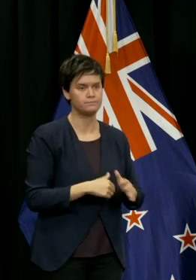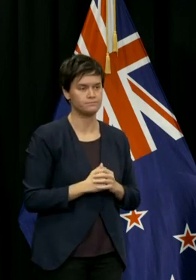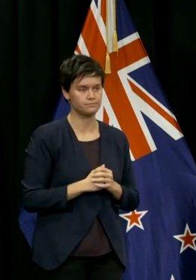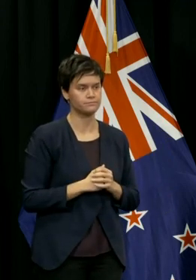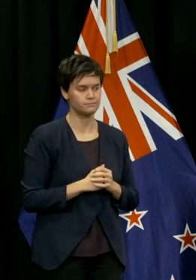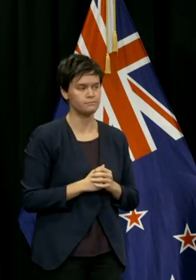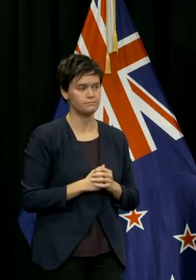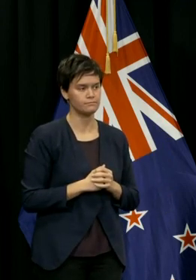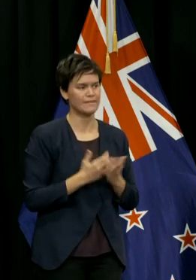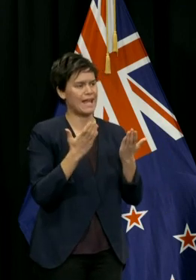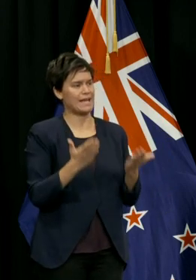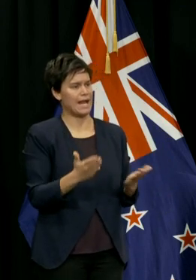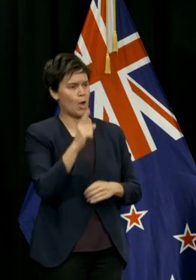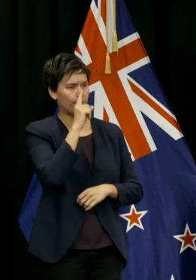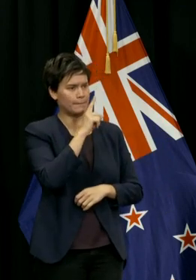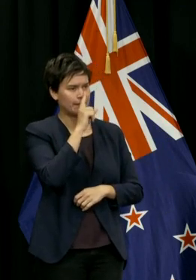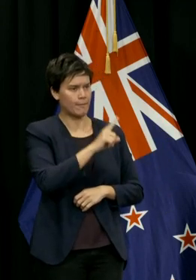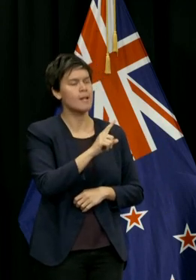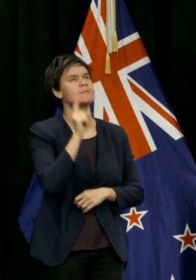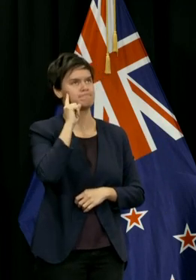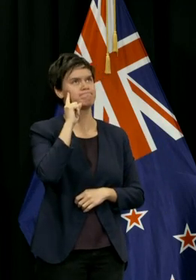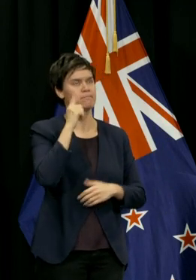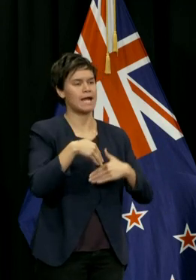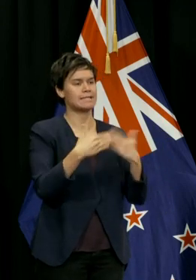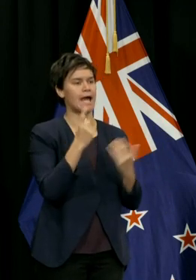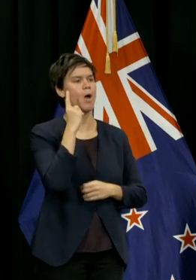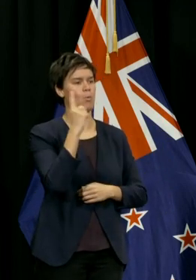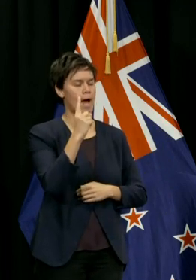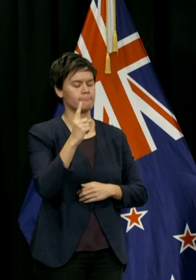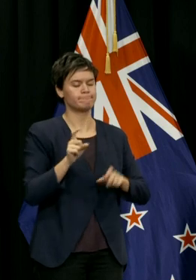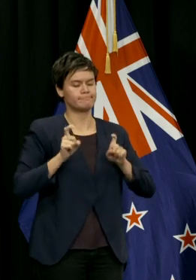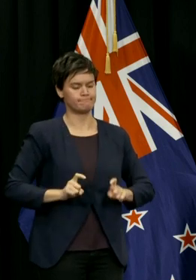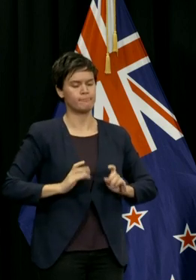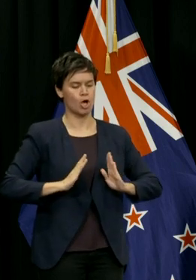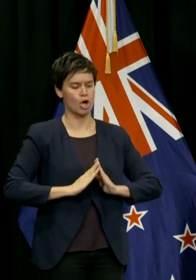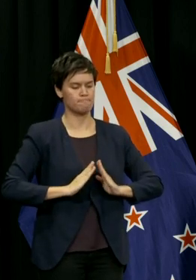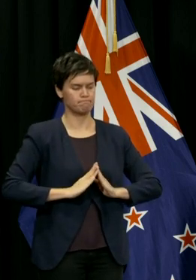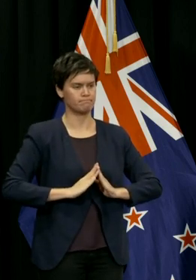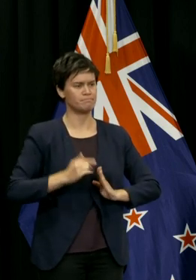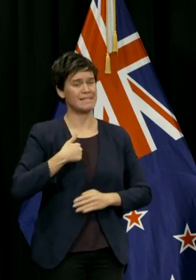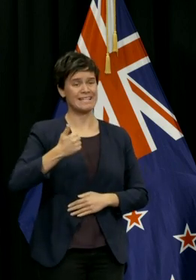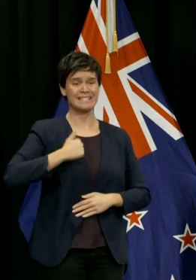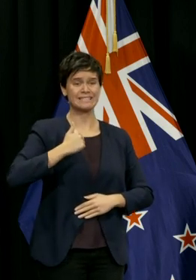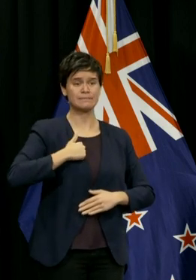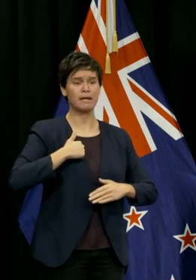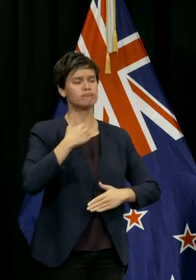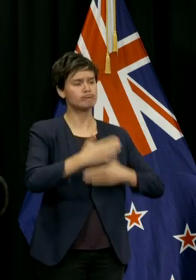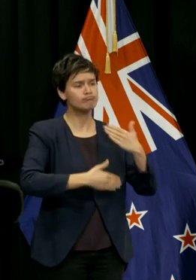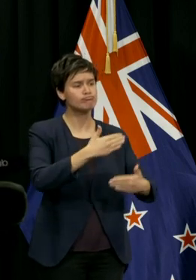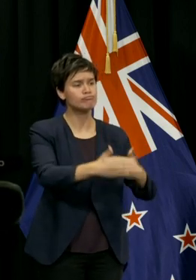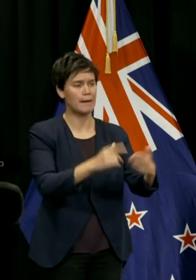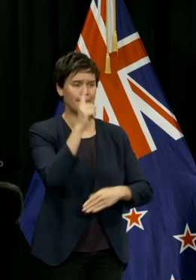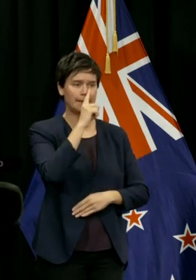down as people observe the isolation requirements. I expect over time people will continue to build their